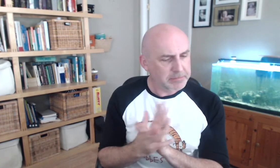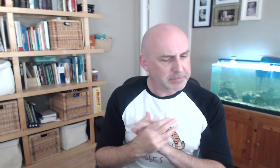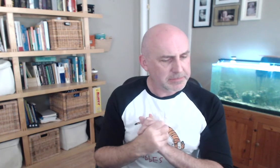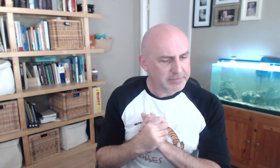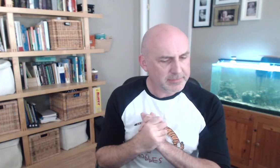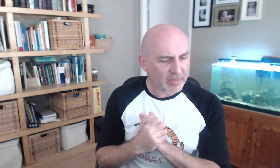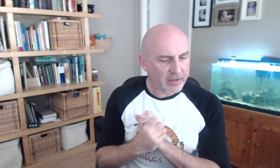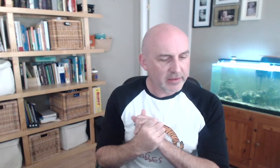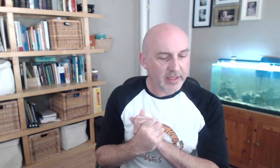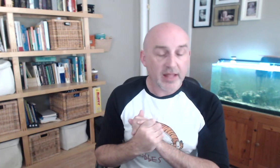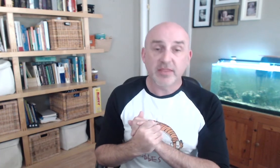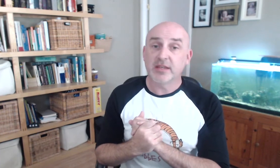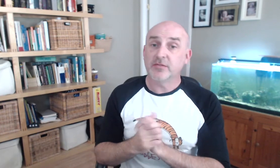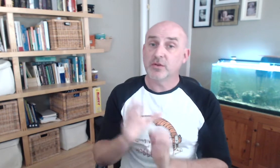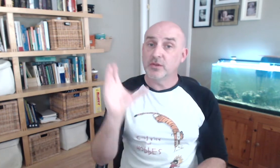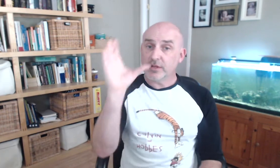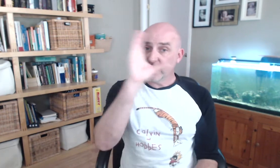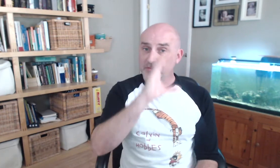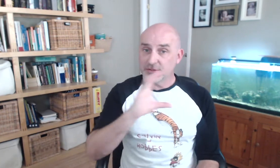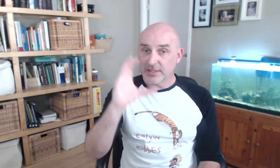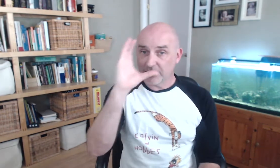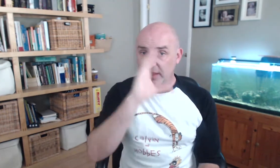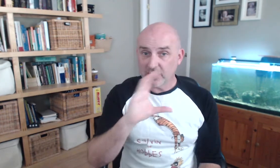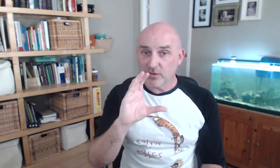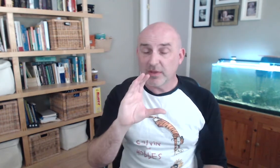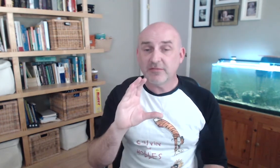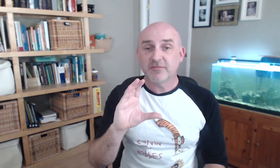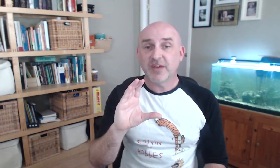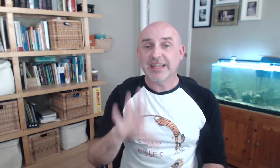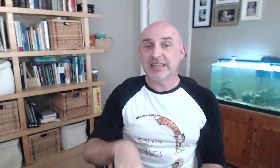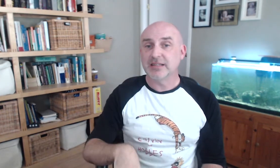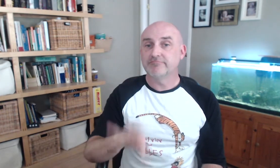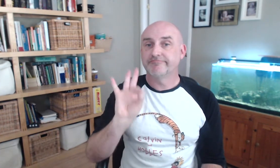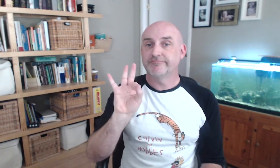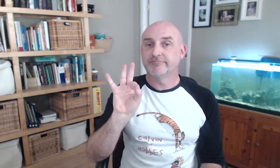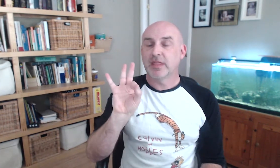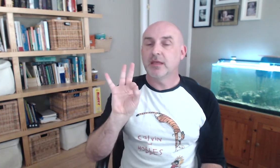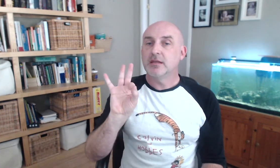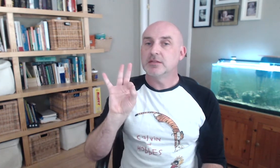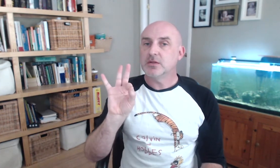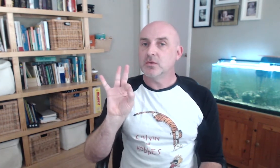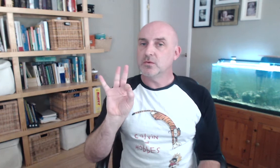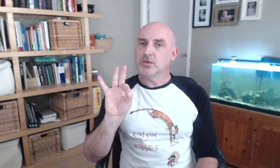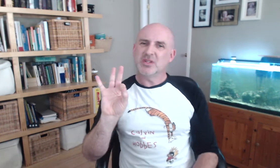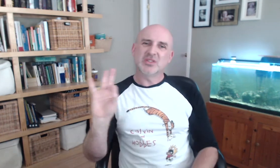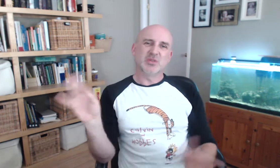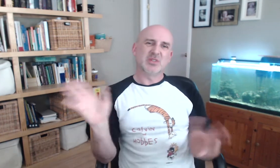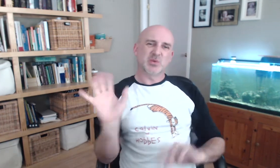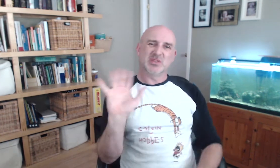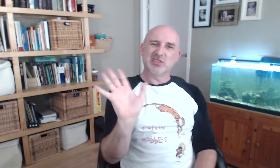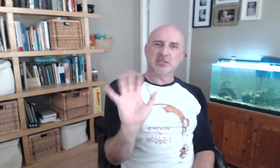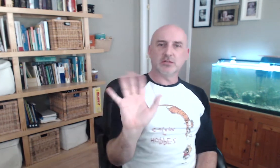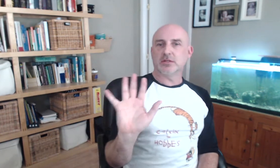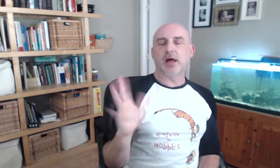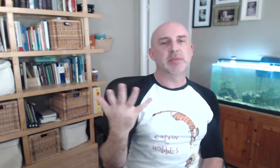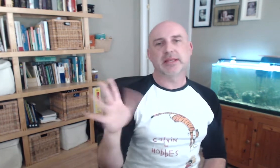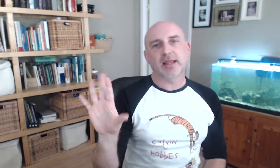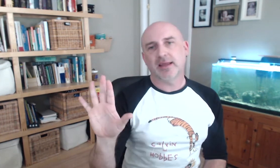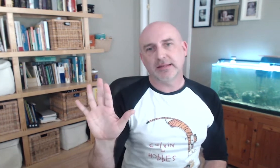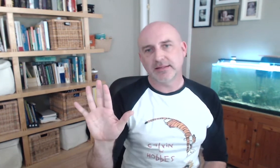And then if you're looking for something, you may find it. So you can do this with just your dominant hand. It doesn't